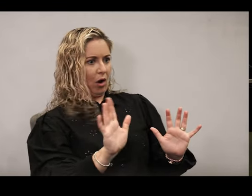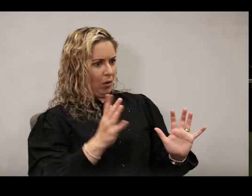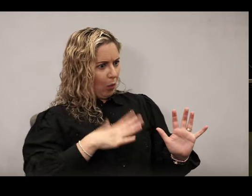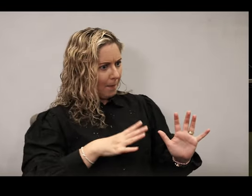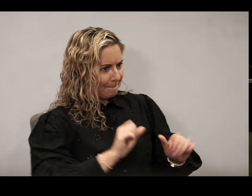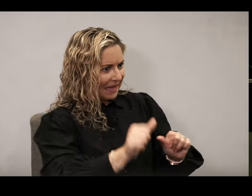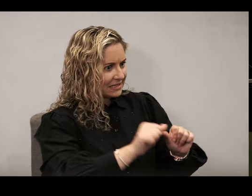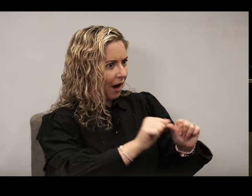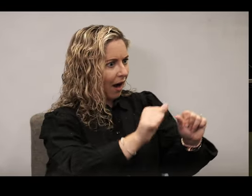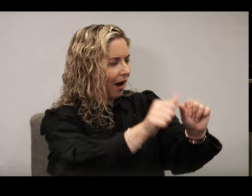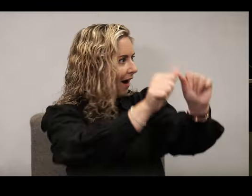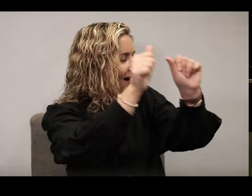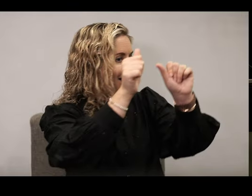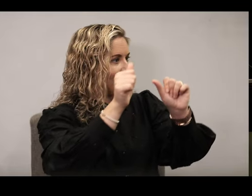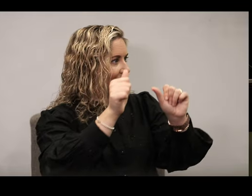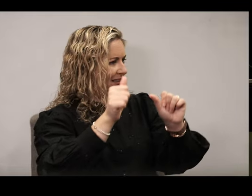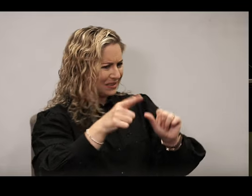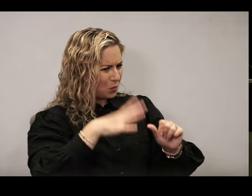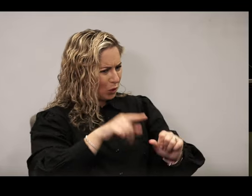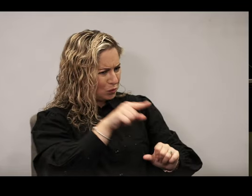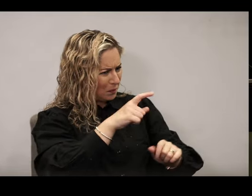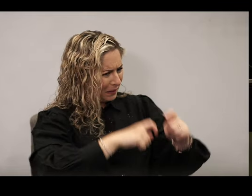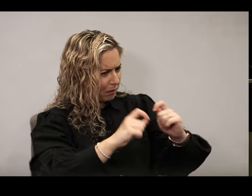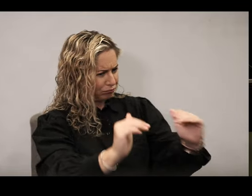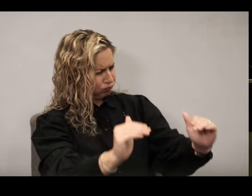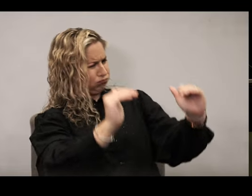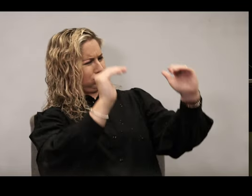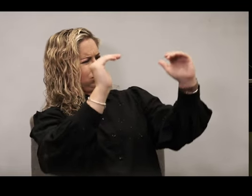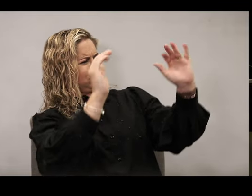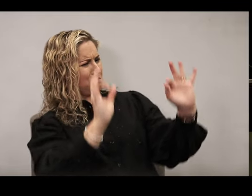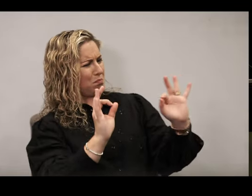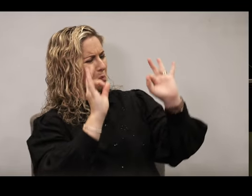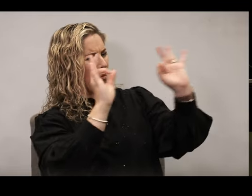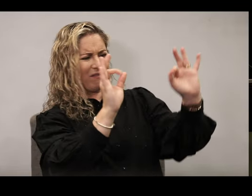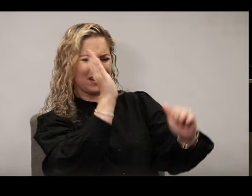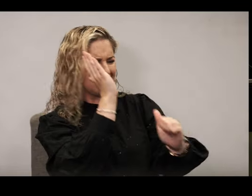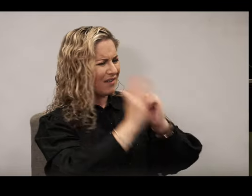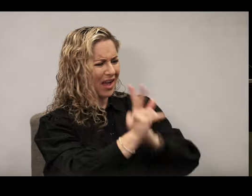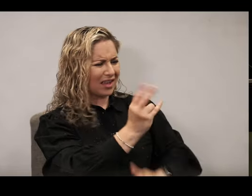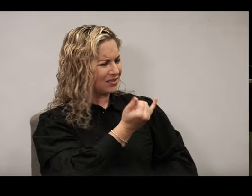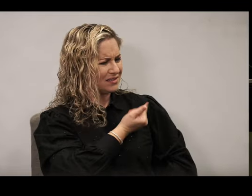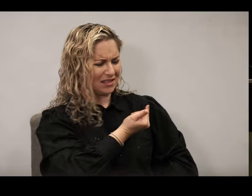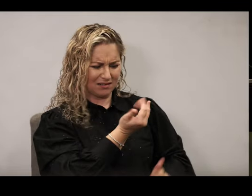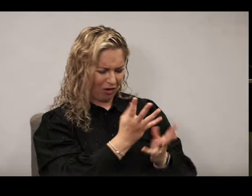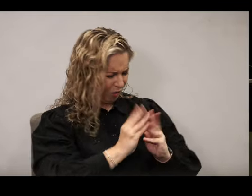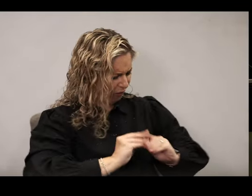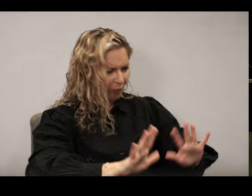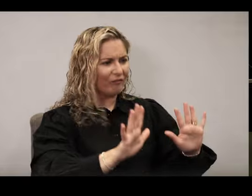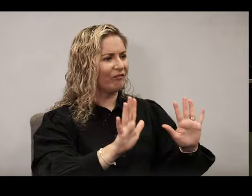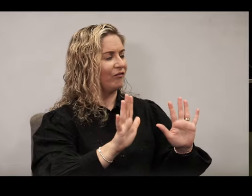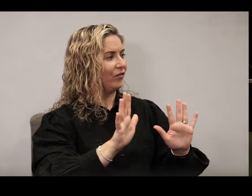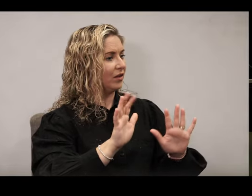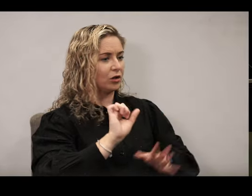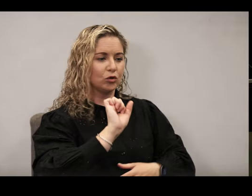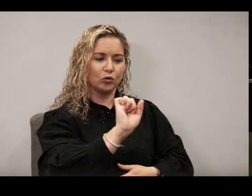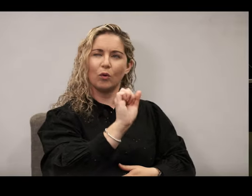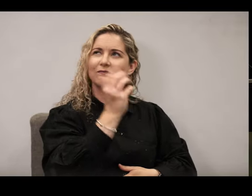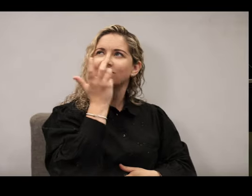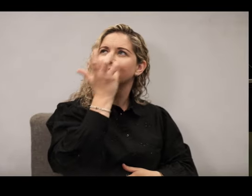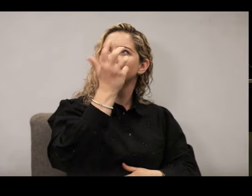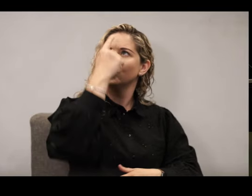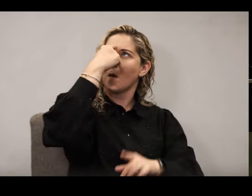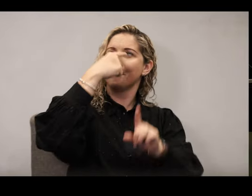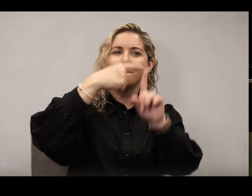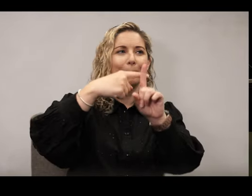perfect image of God, the image of God that will never again be defaced, eternal hope. I don't